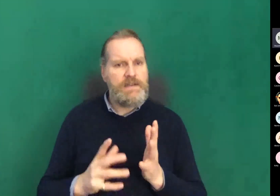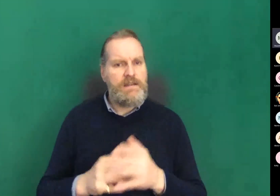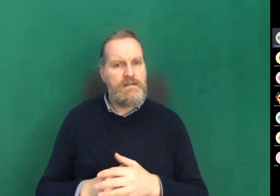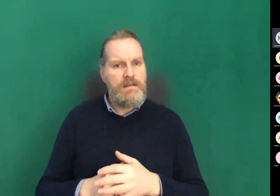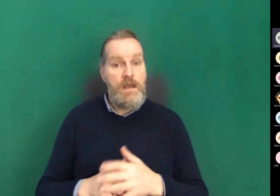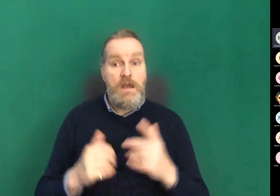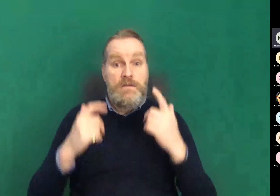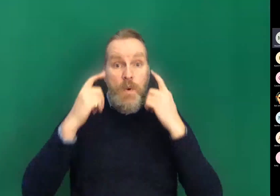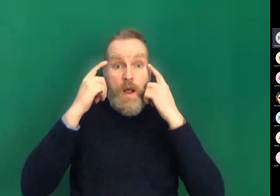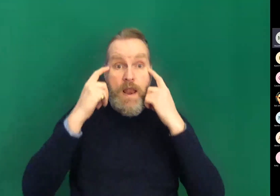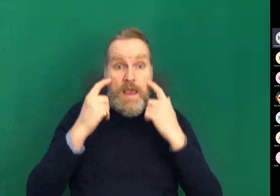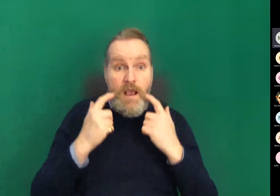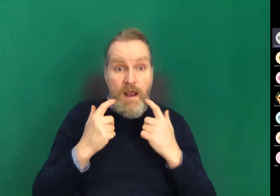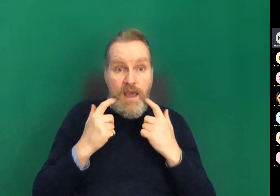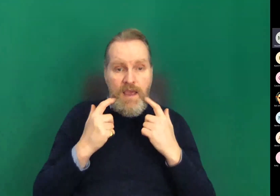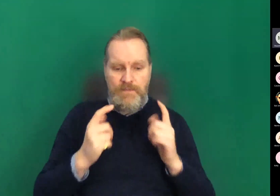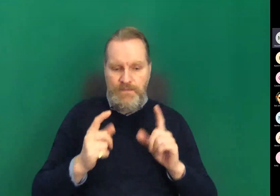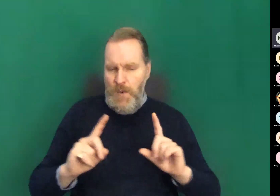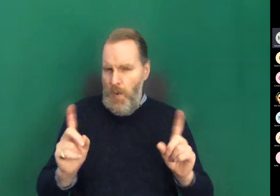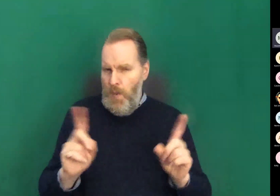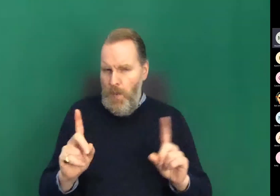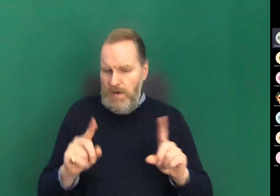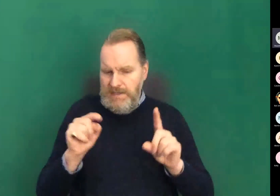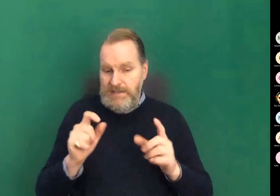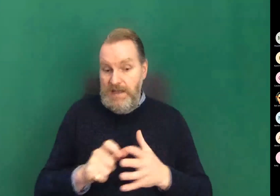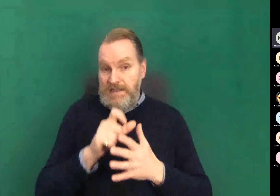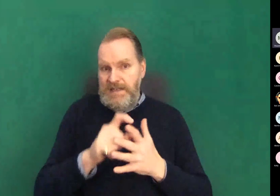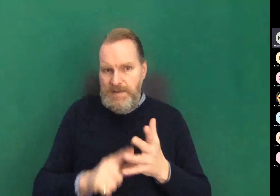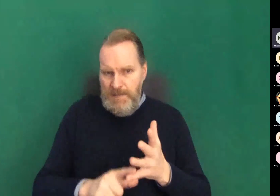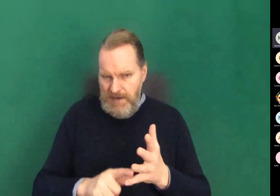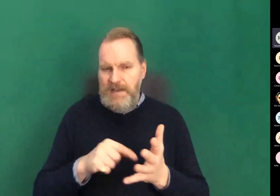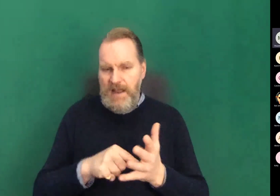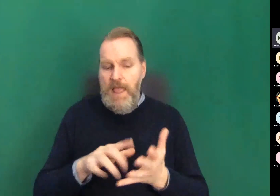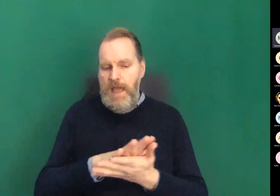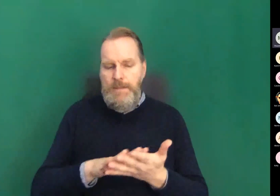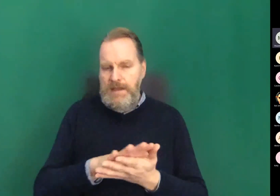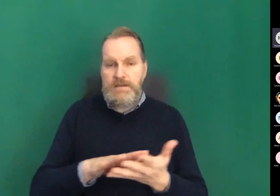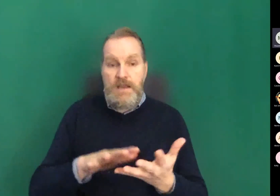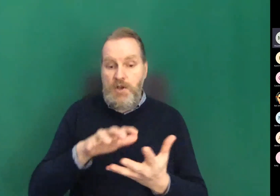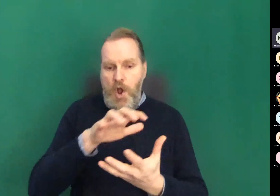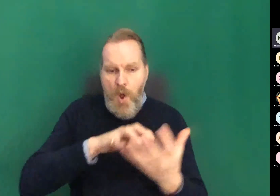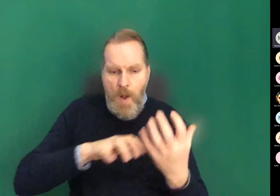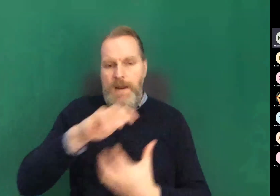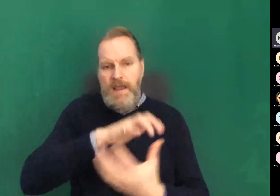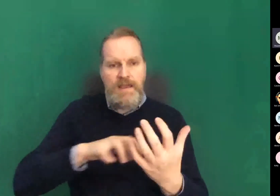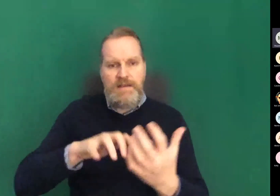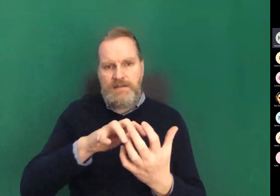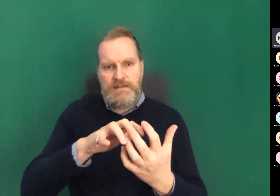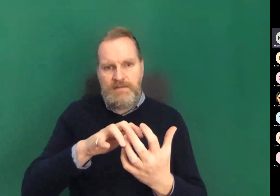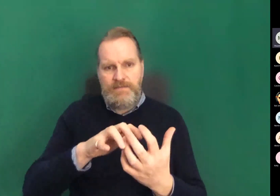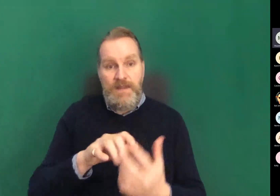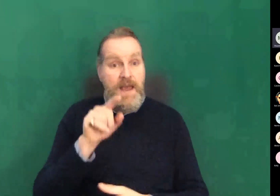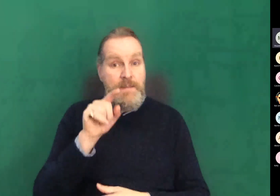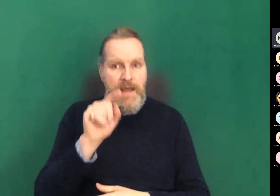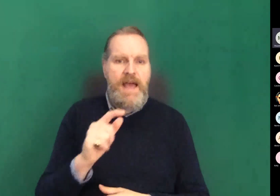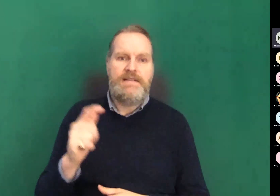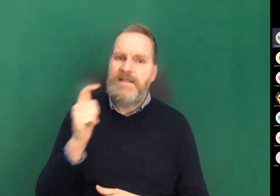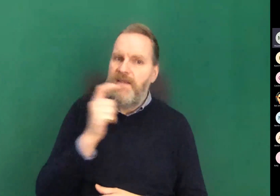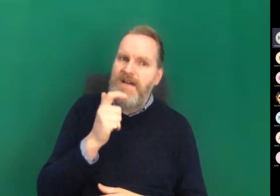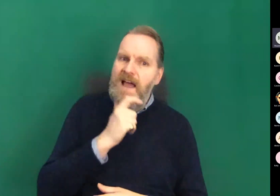what is a disability has already become complicated. But that, of course, is part of the fun of dealing with the